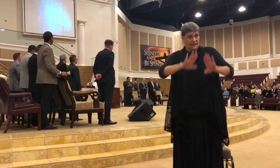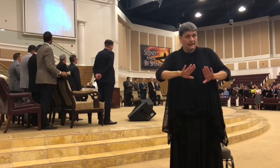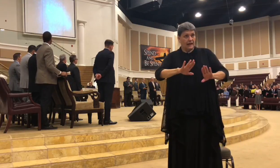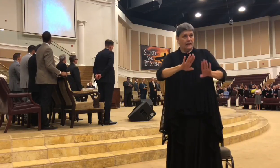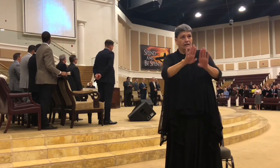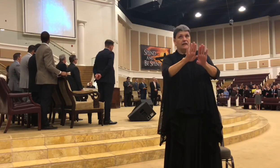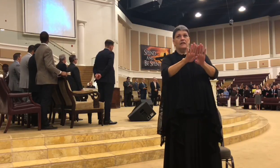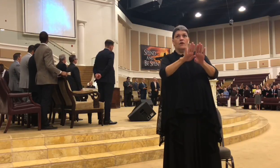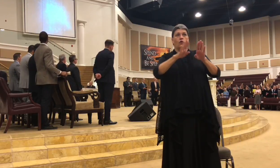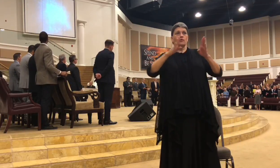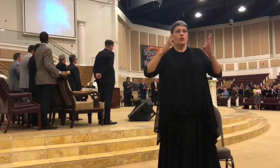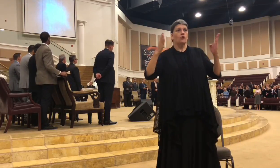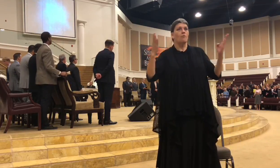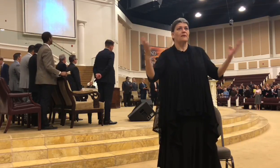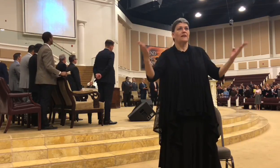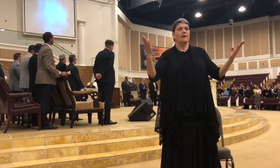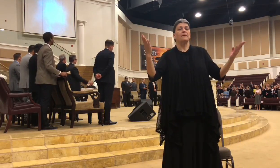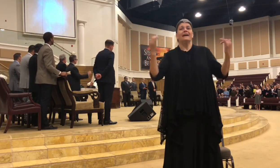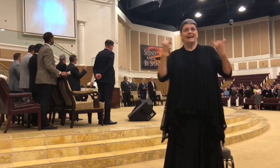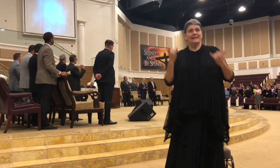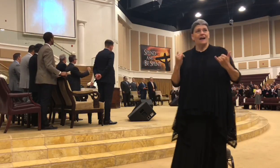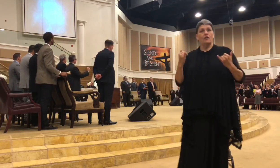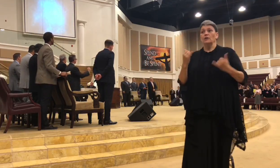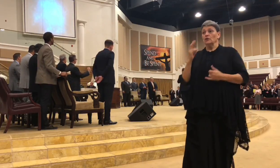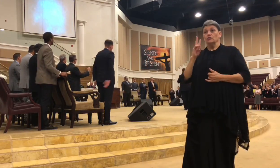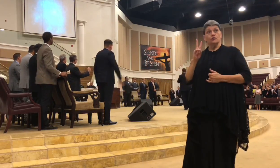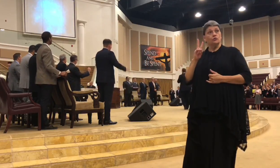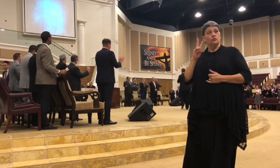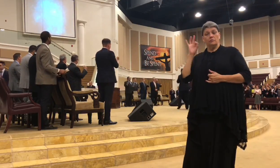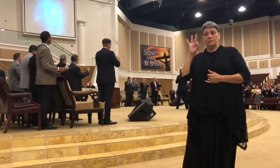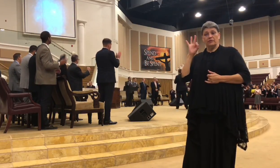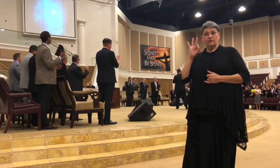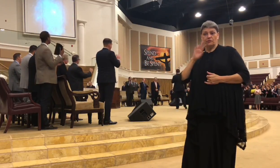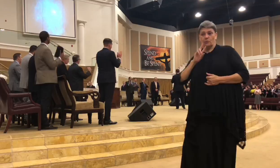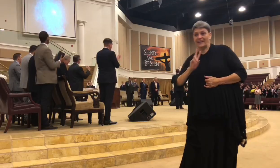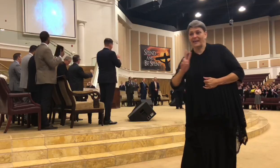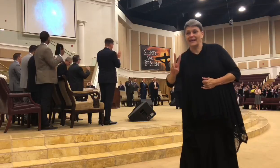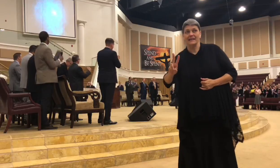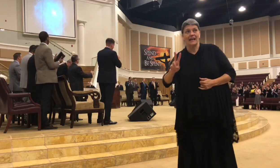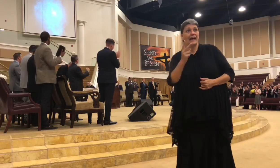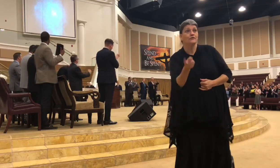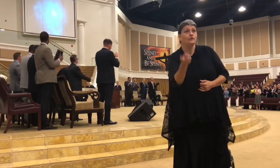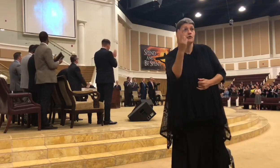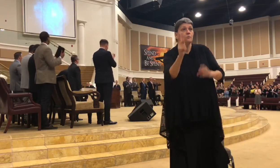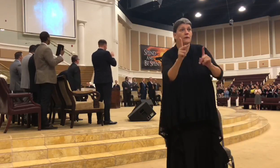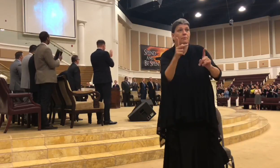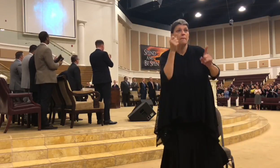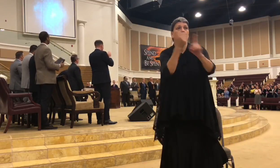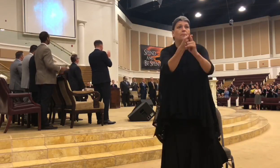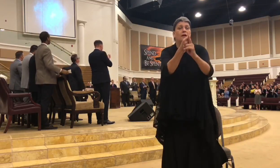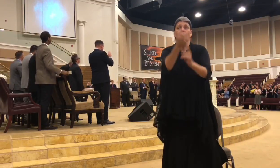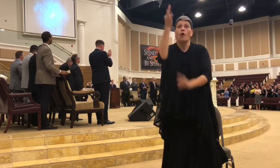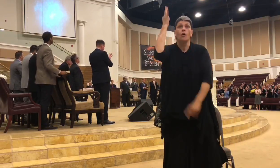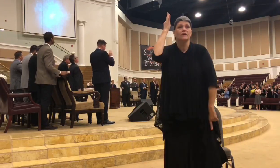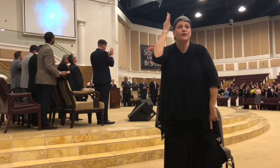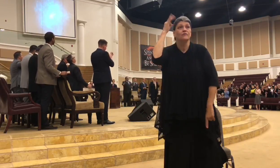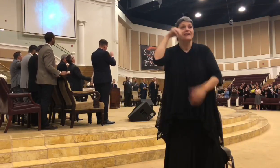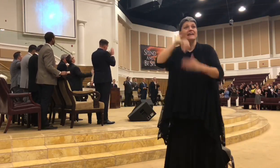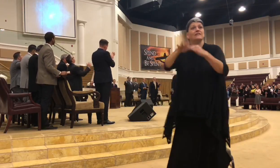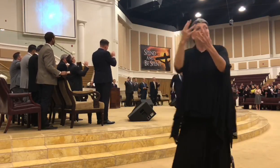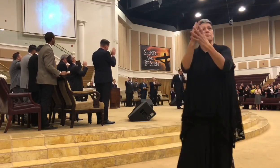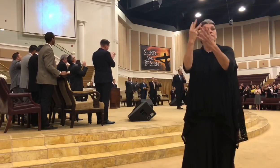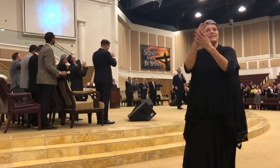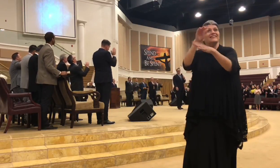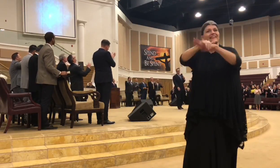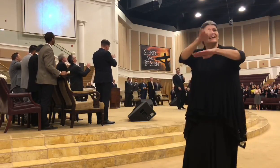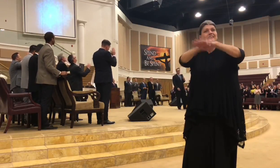went in, and one of their ministers went in and preached, and two people received the baptism of the Holy Ghost. I think we ought to rejoice for what